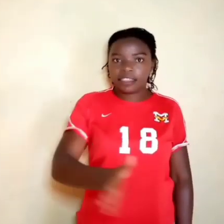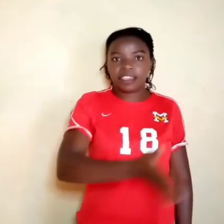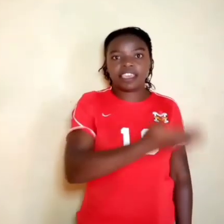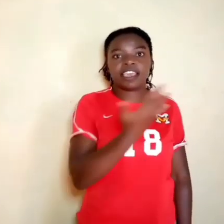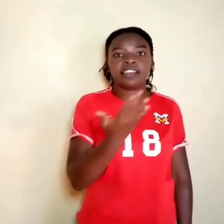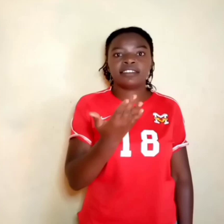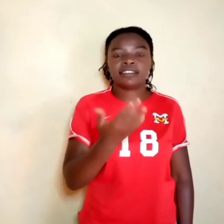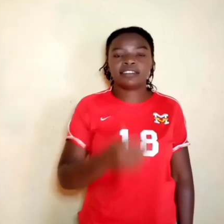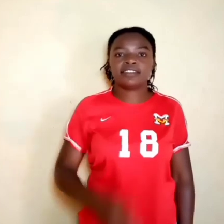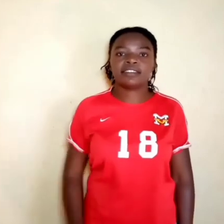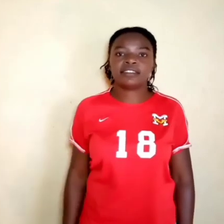theirs,